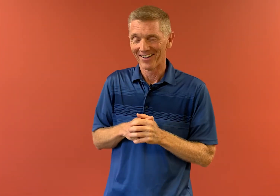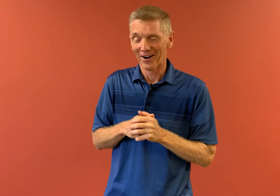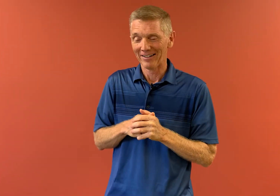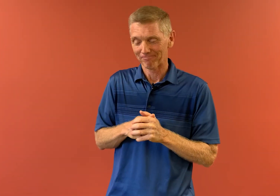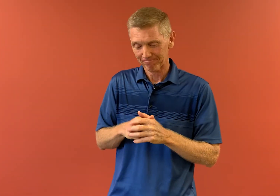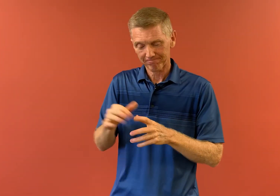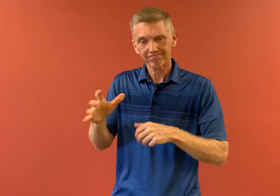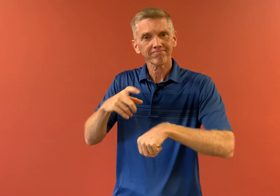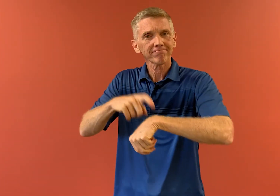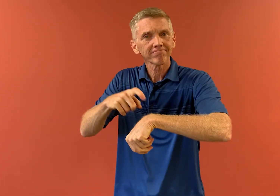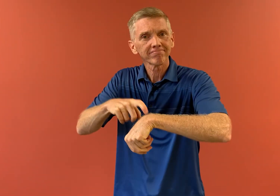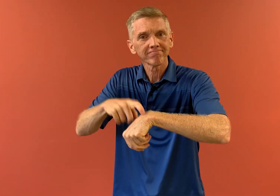right?